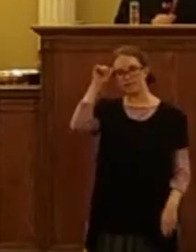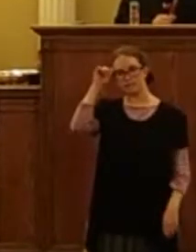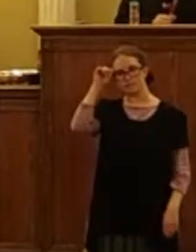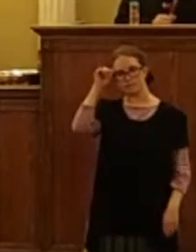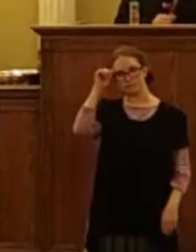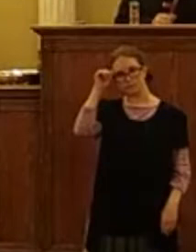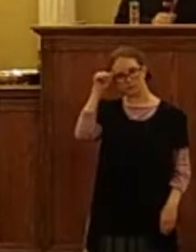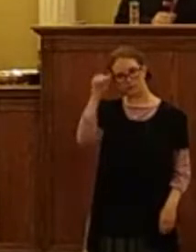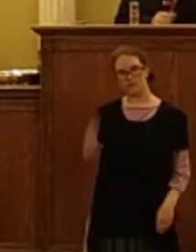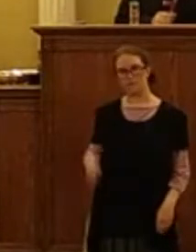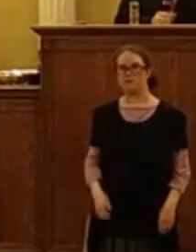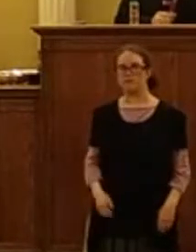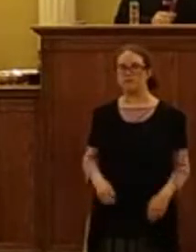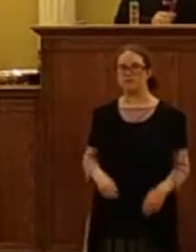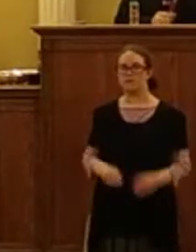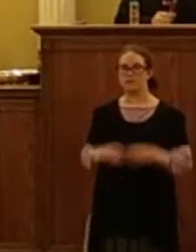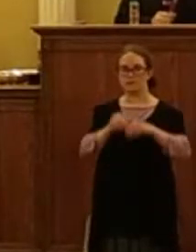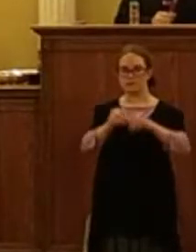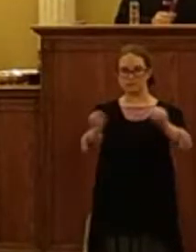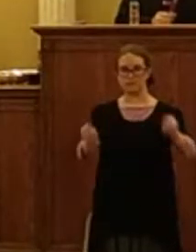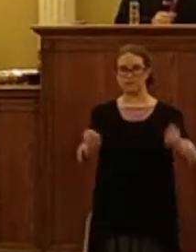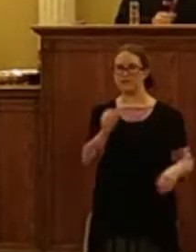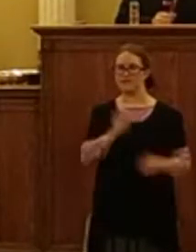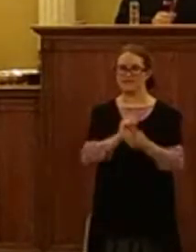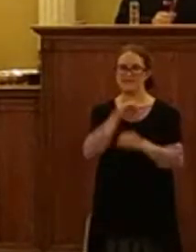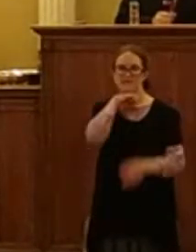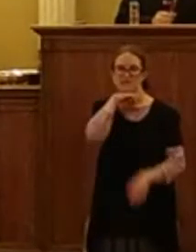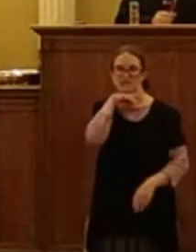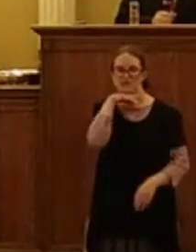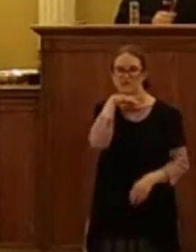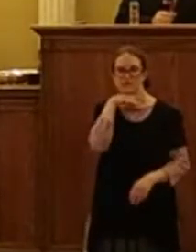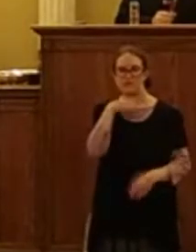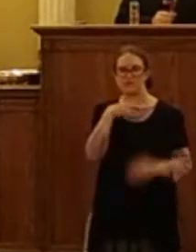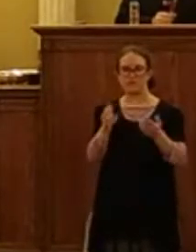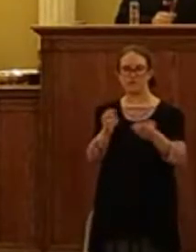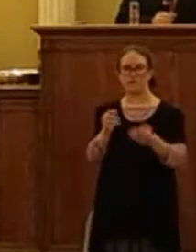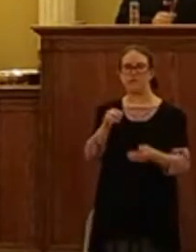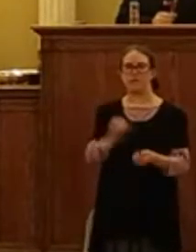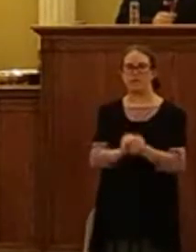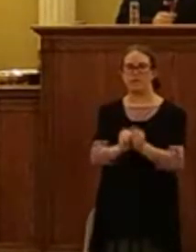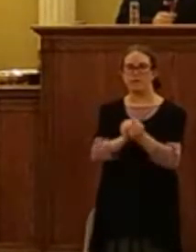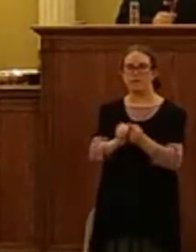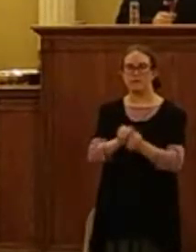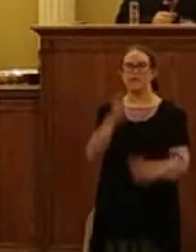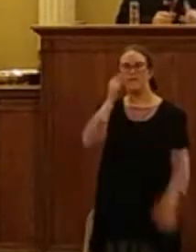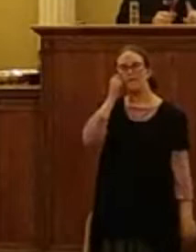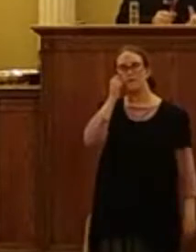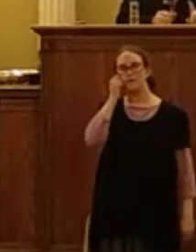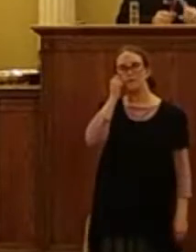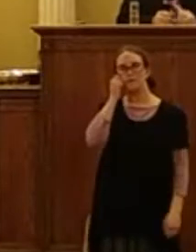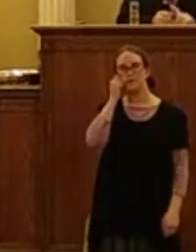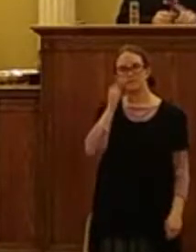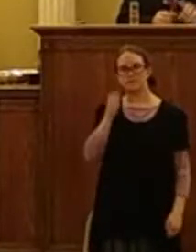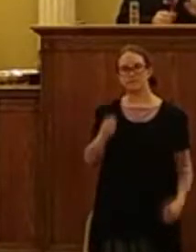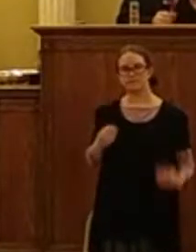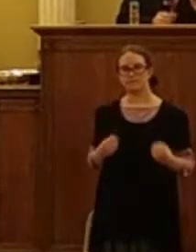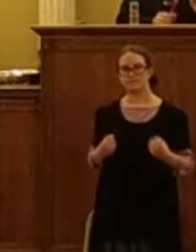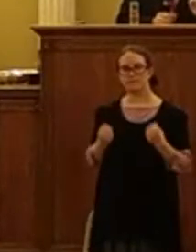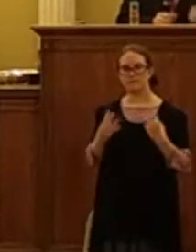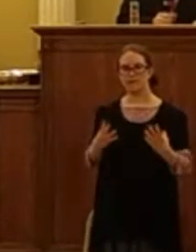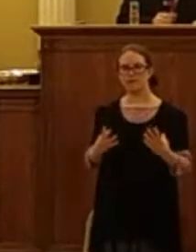and heifer, sprinkling the unclean, sanctified to the puring of the flesh, how